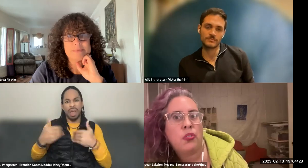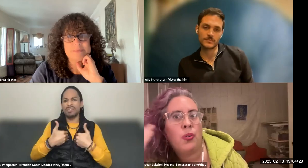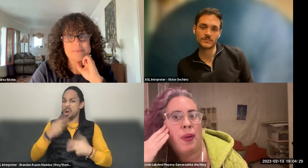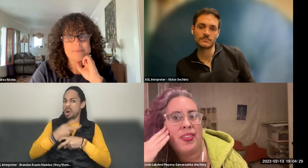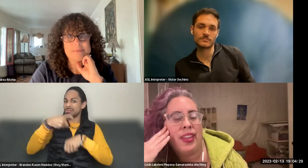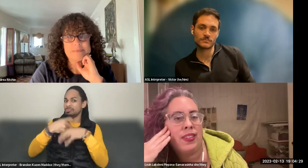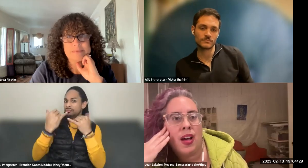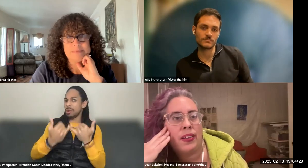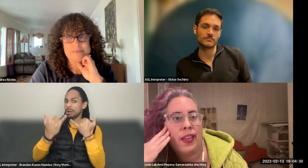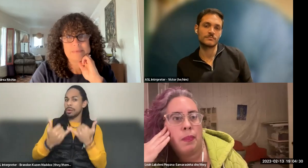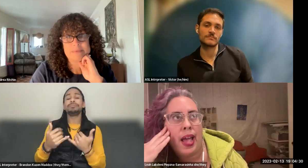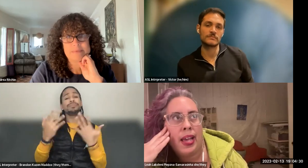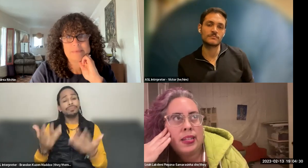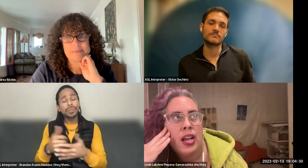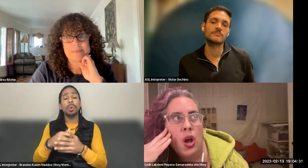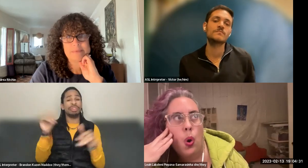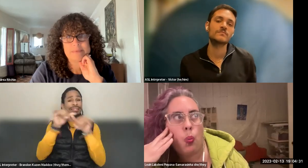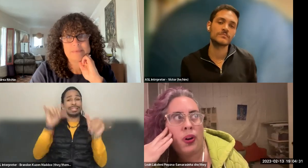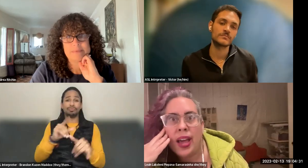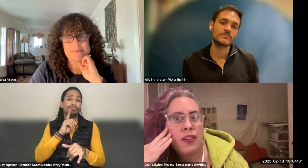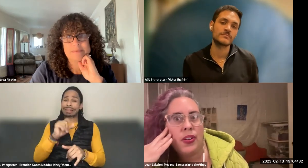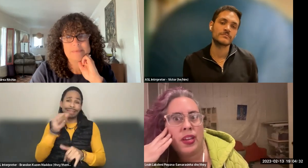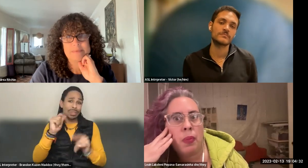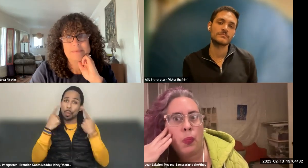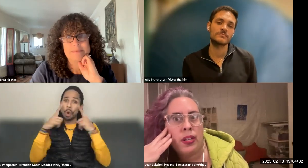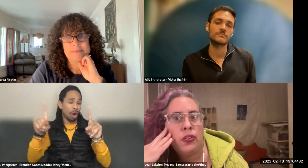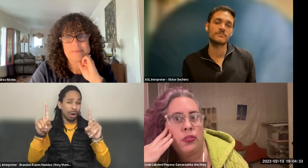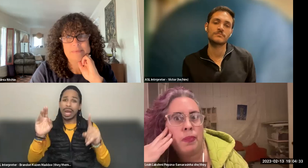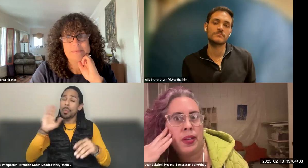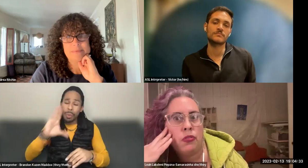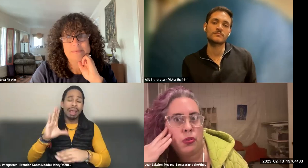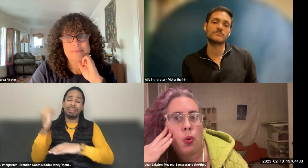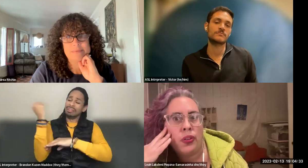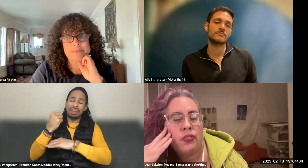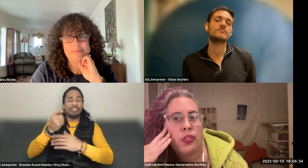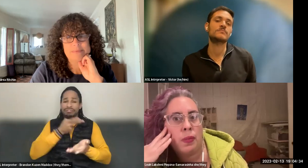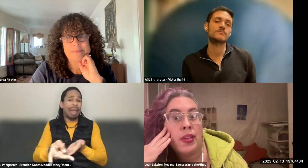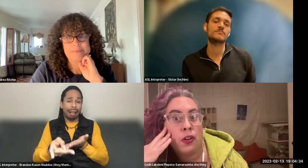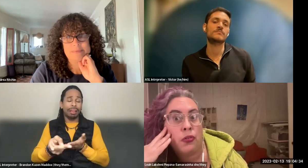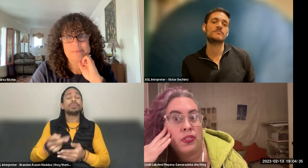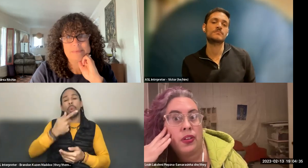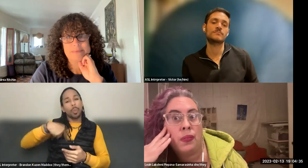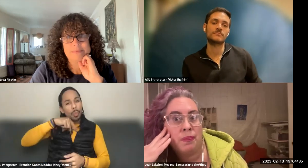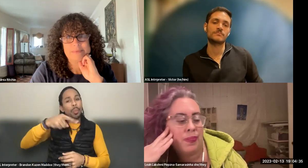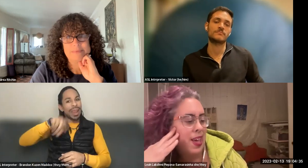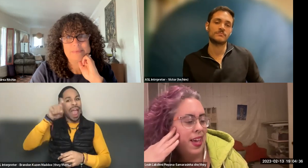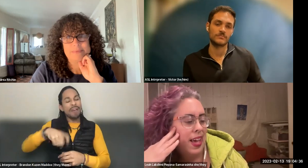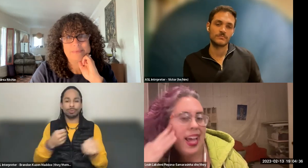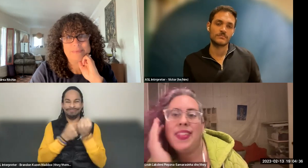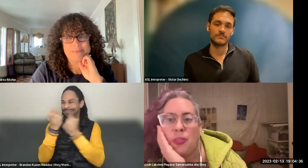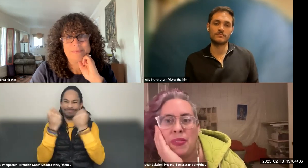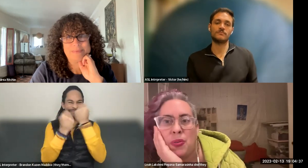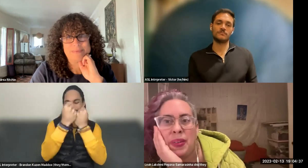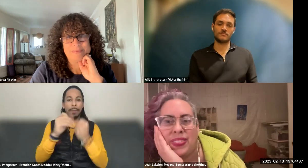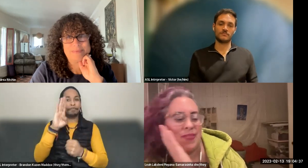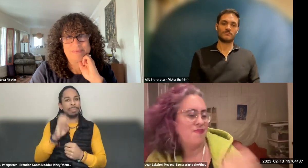being marshaled by the state to lock us up. And we're not everything, but we can do something to hold each other and be there for each other.